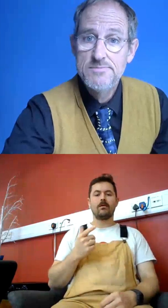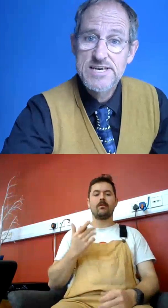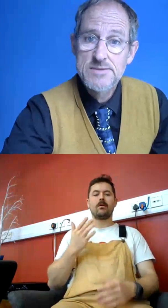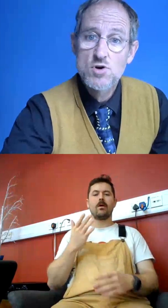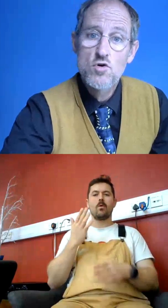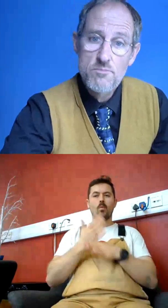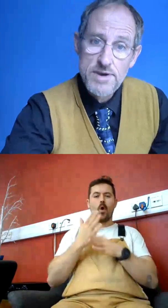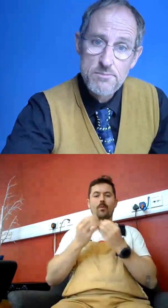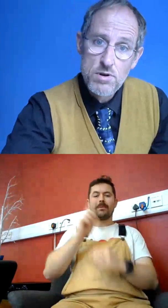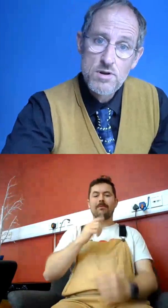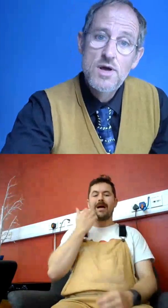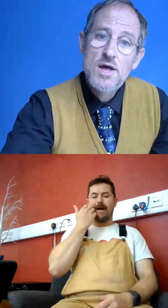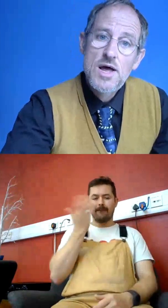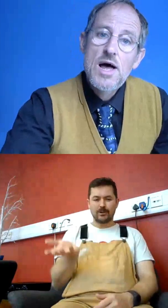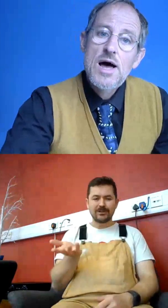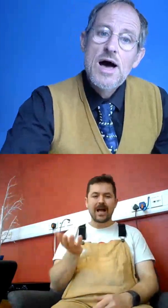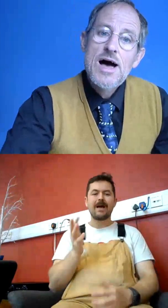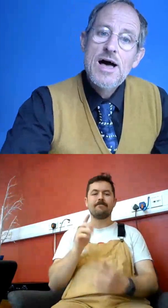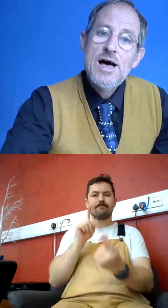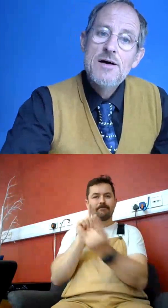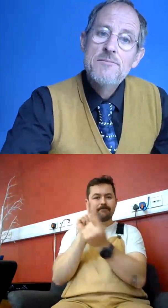larger teams, other people,